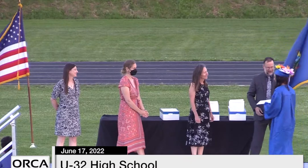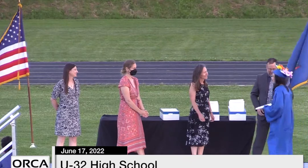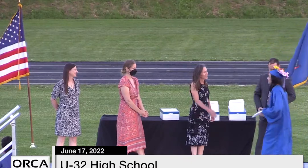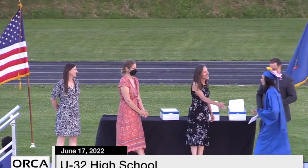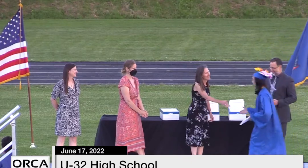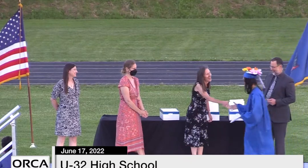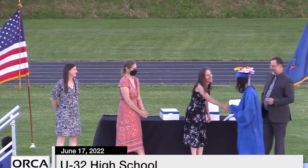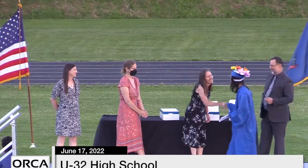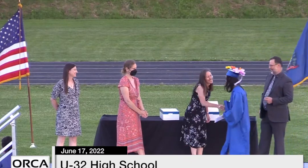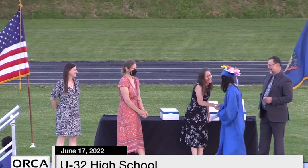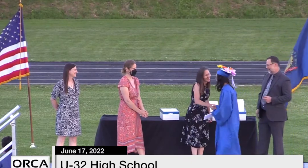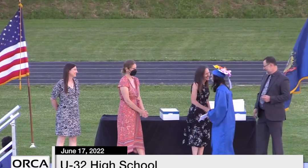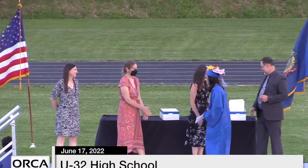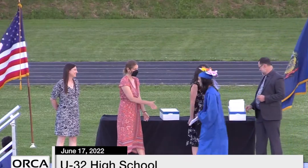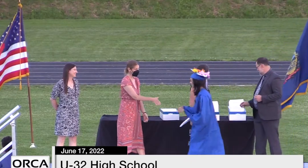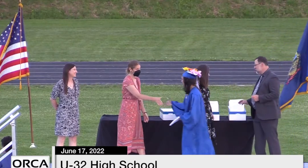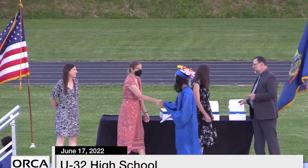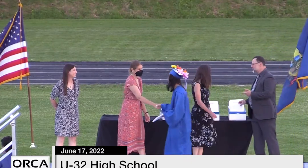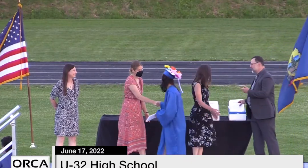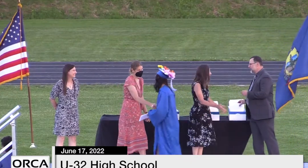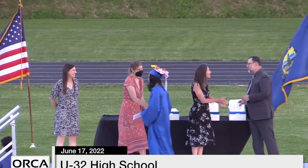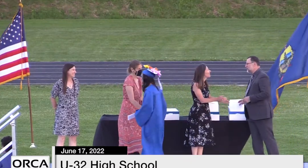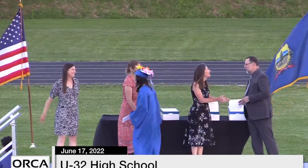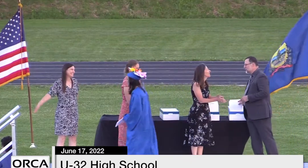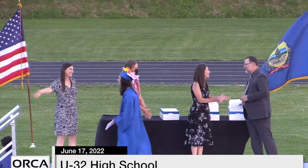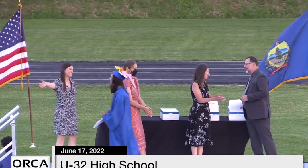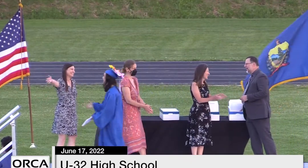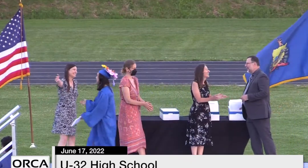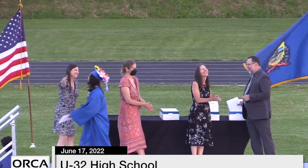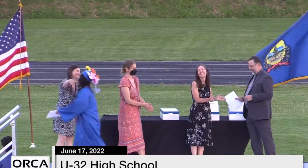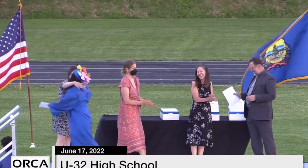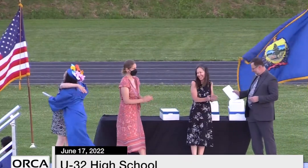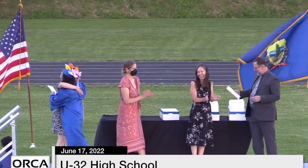Ivy Ann Hines,